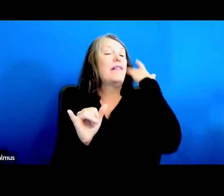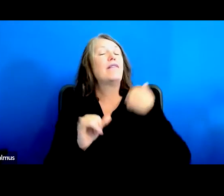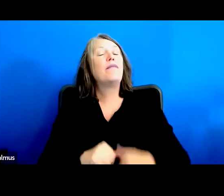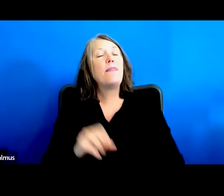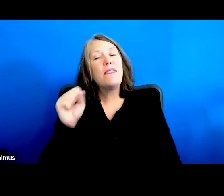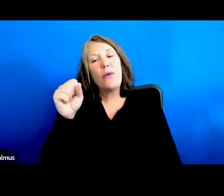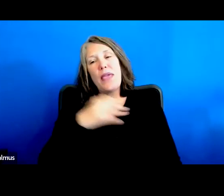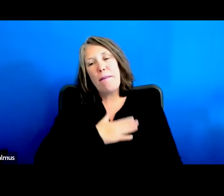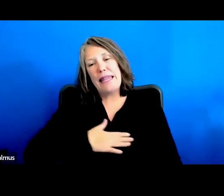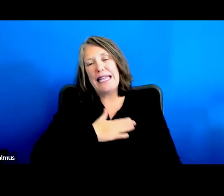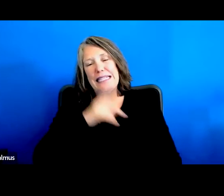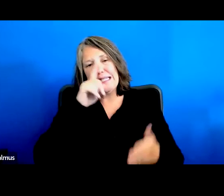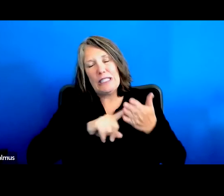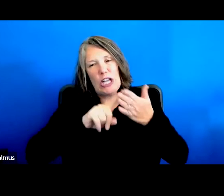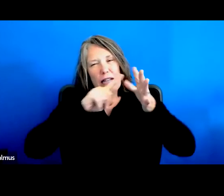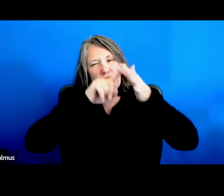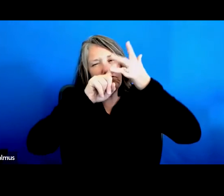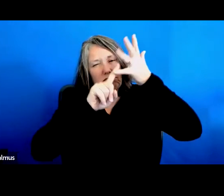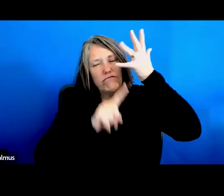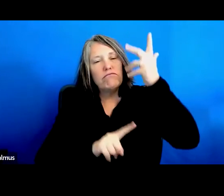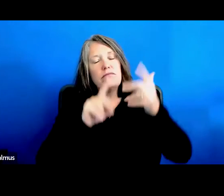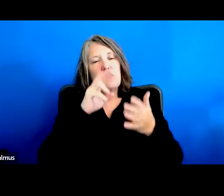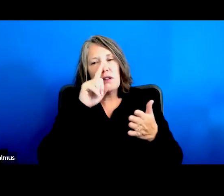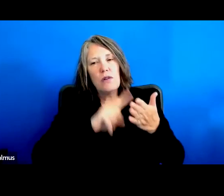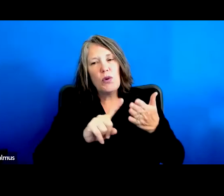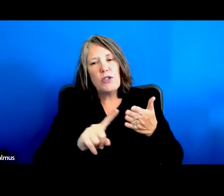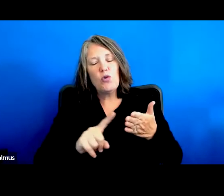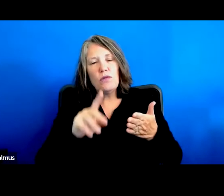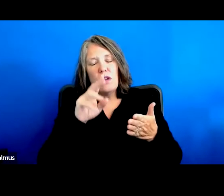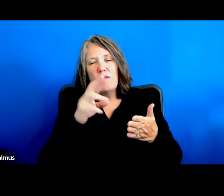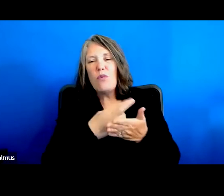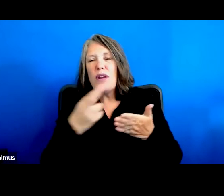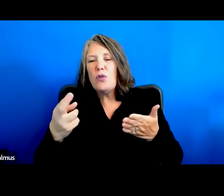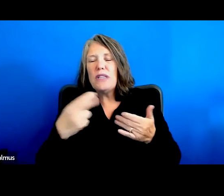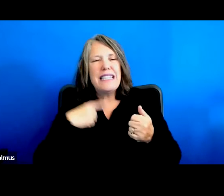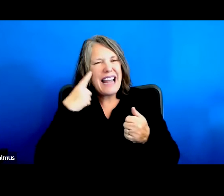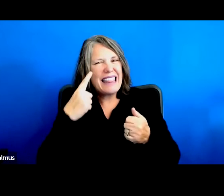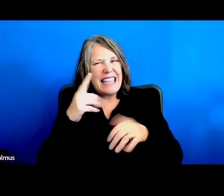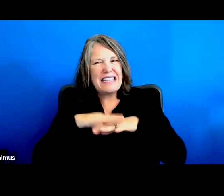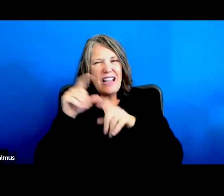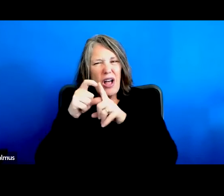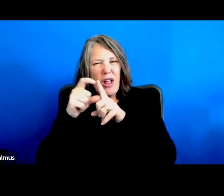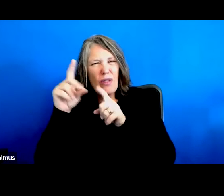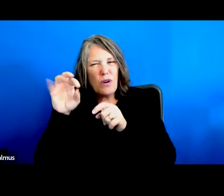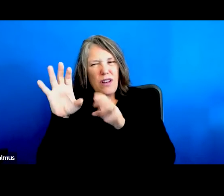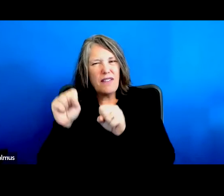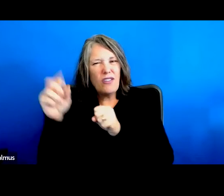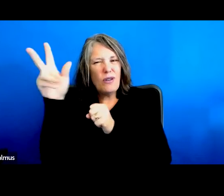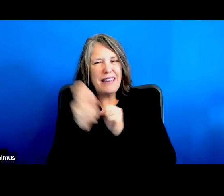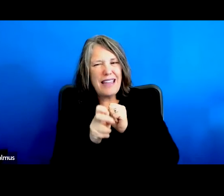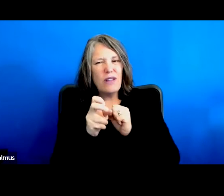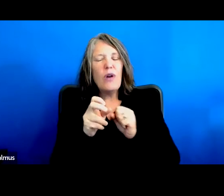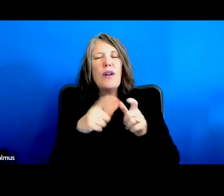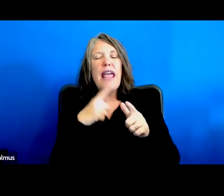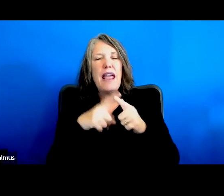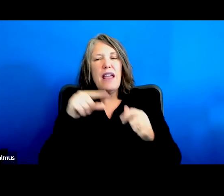So yeah, please check out all of those resources. And I think we have them also on our resource Word doc that you can download again. And then